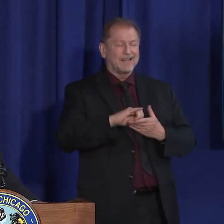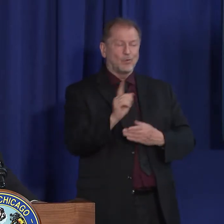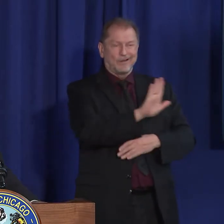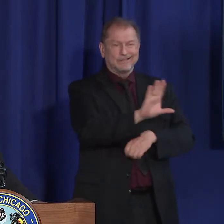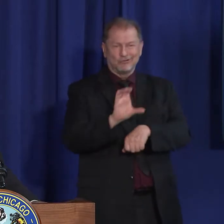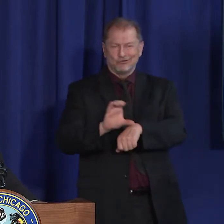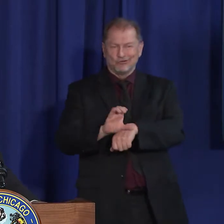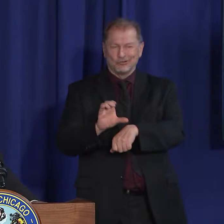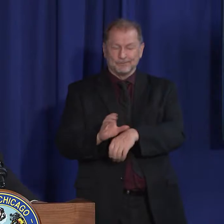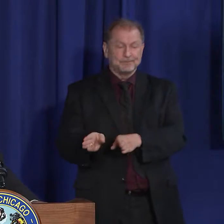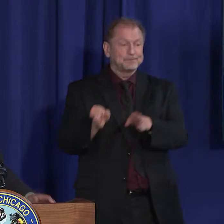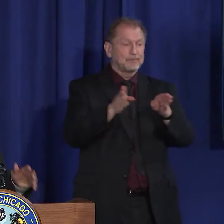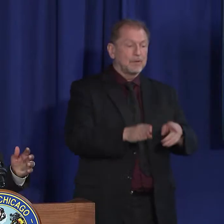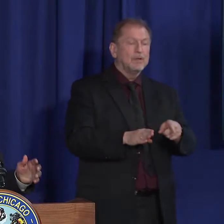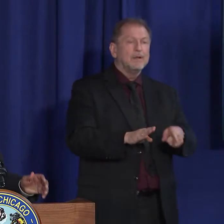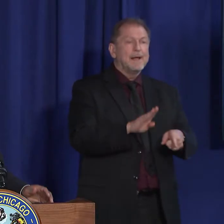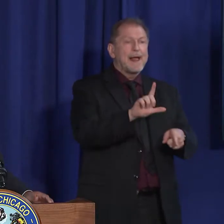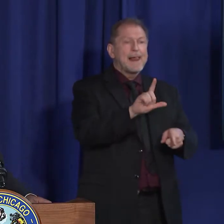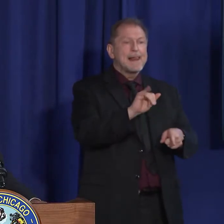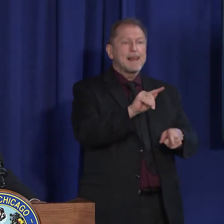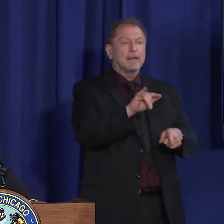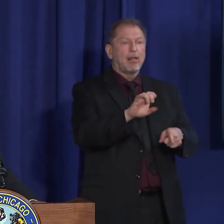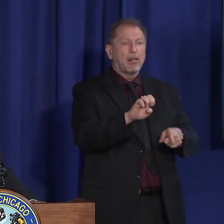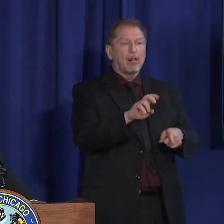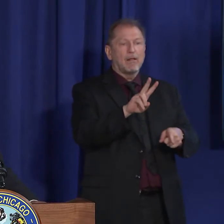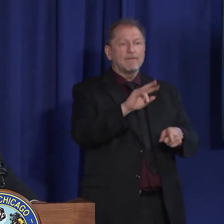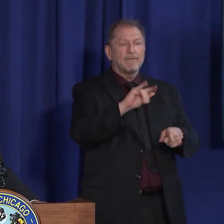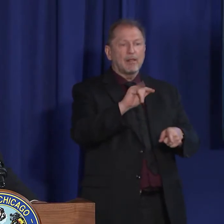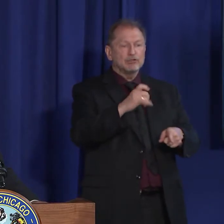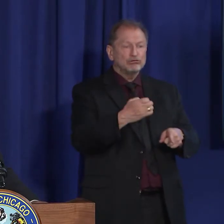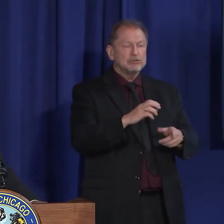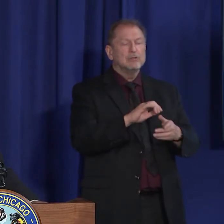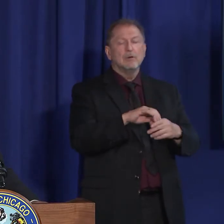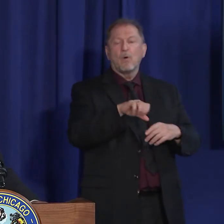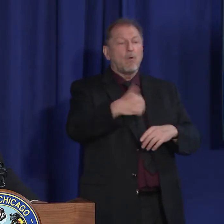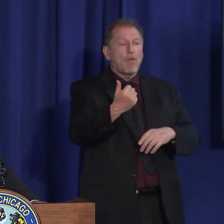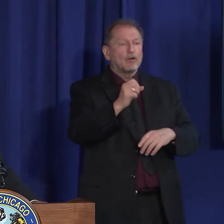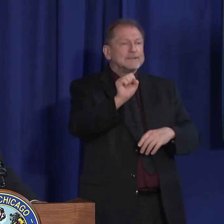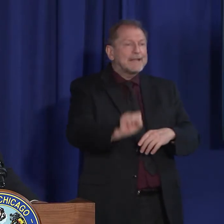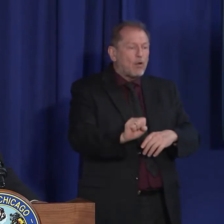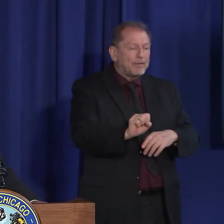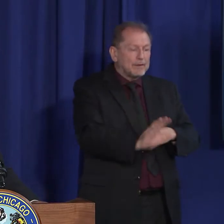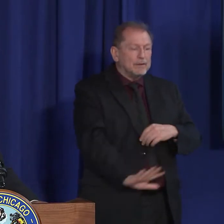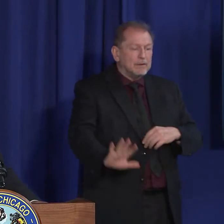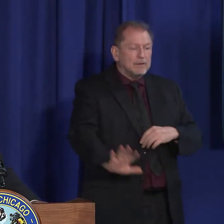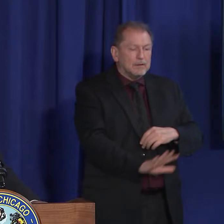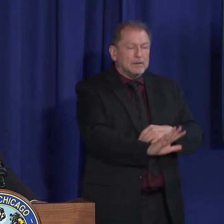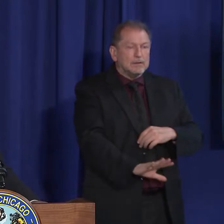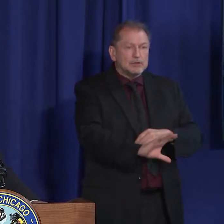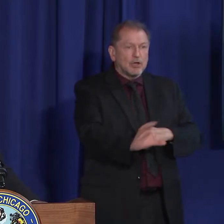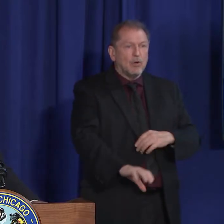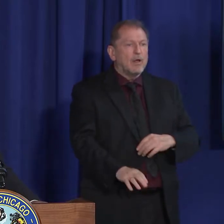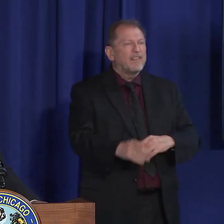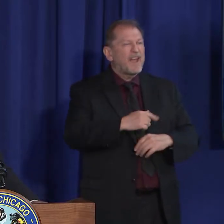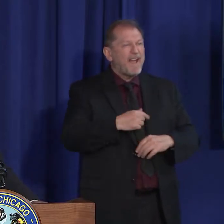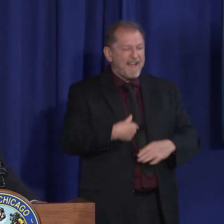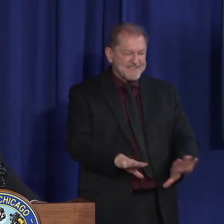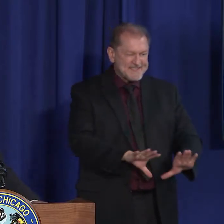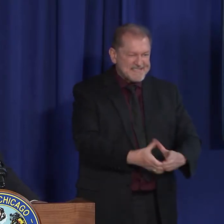Little Village, and pick the neighborhood on the south side, there are entrenched